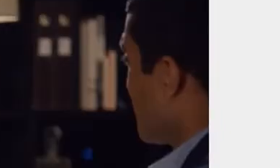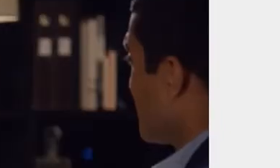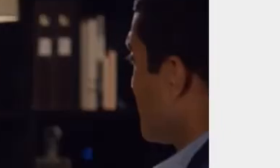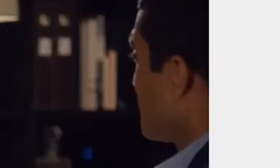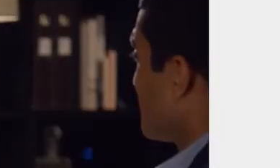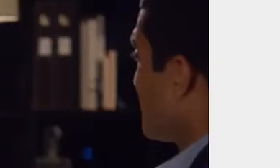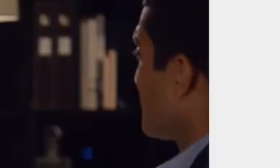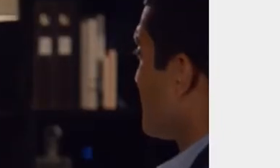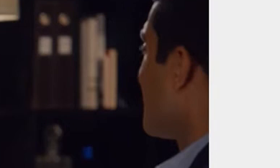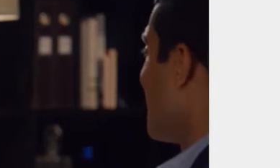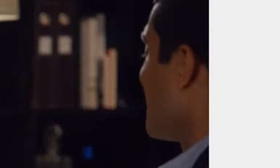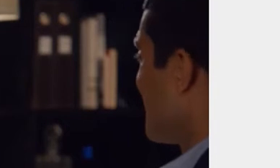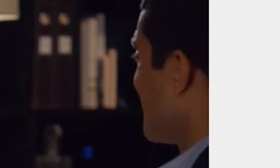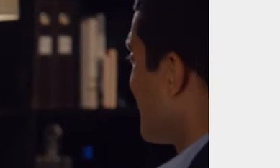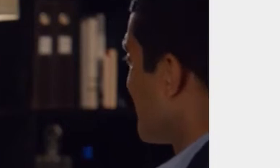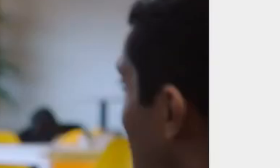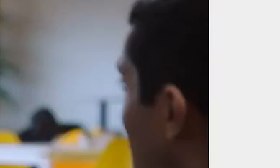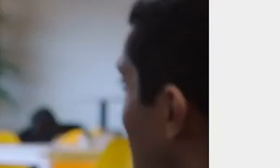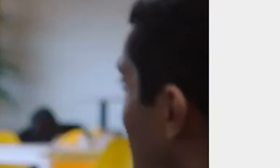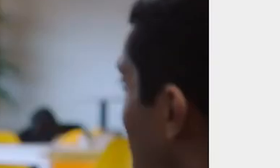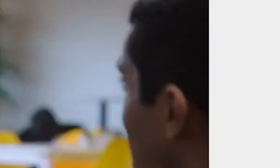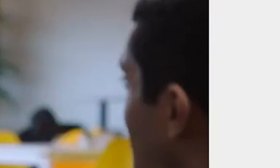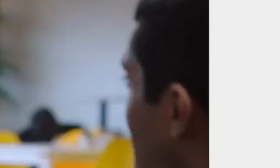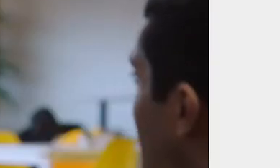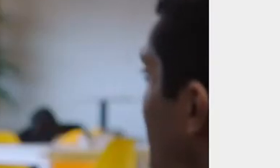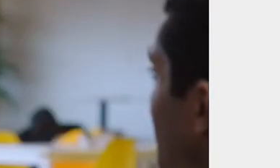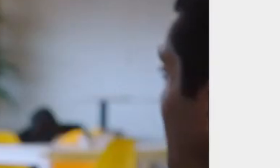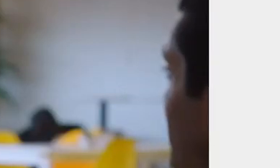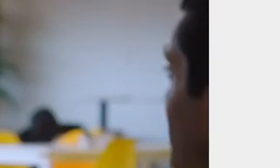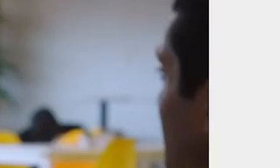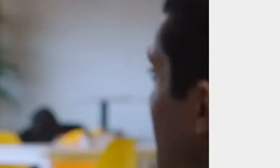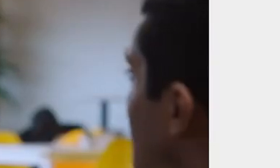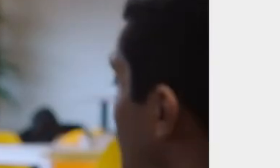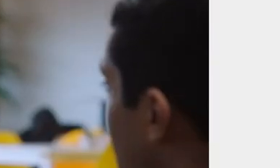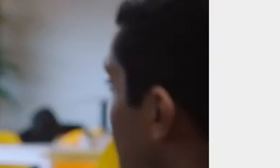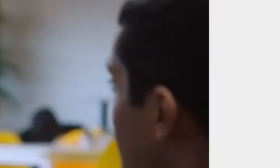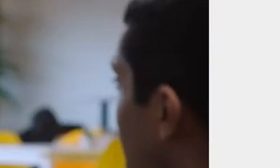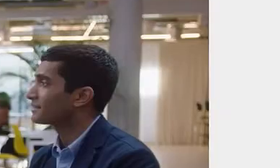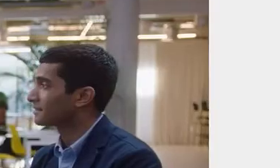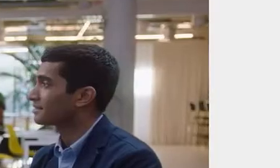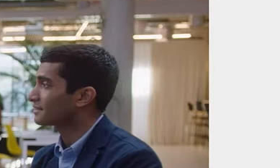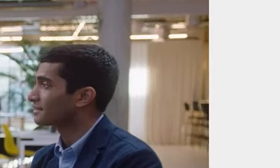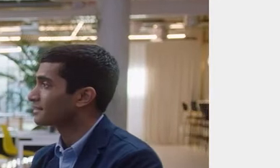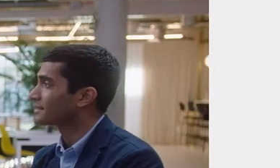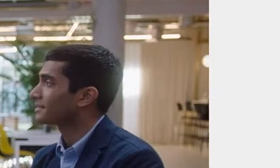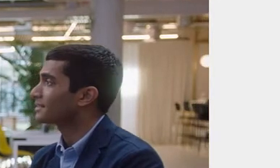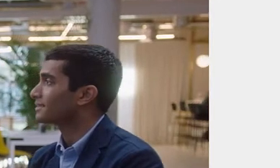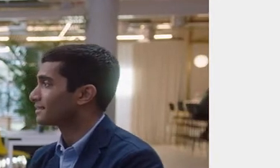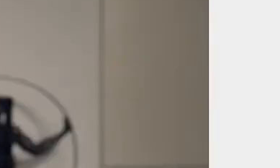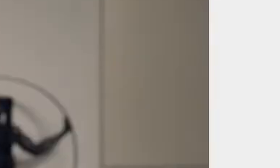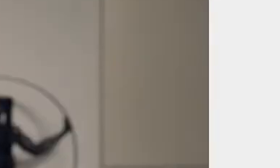l'avenir est féminin et tout ça. Because 2019 is earmarked for BAME, BAME, means a lot to me